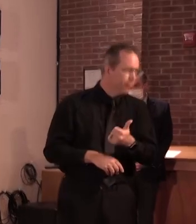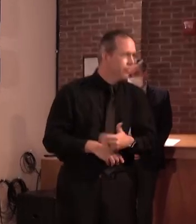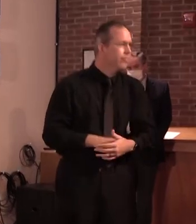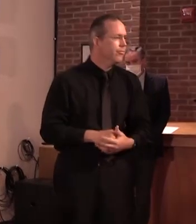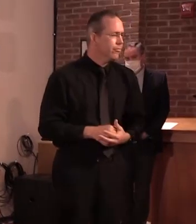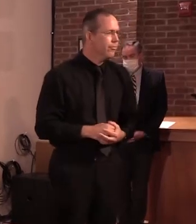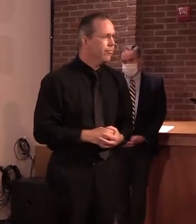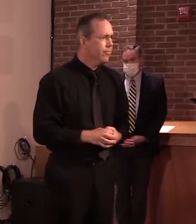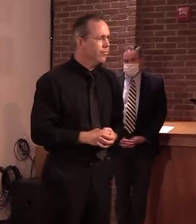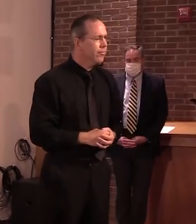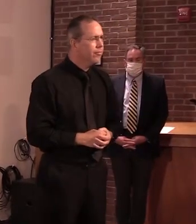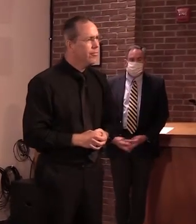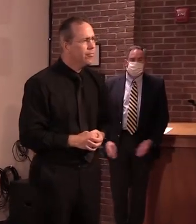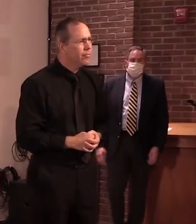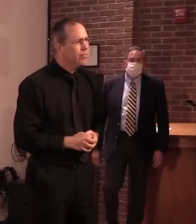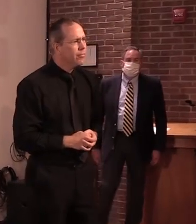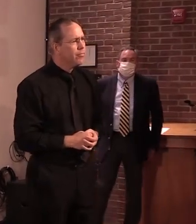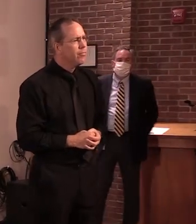Yeah. Greg, the County Courier.